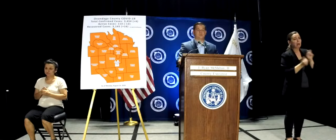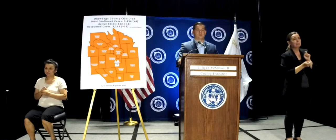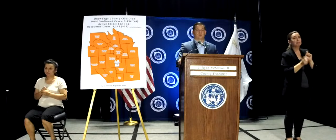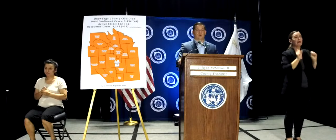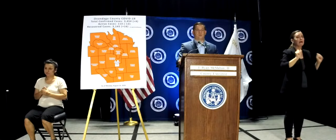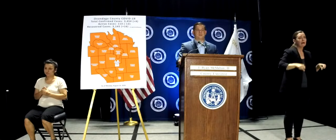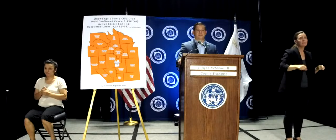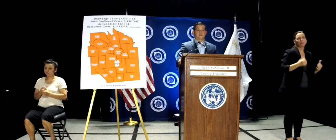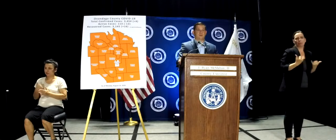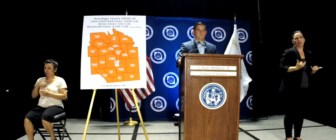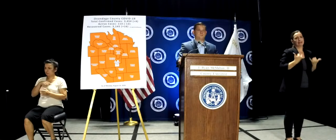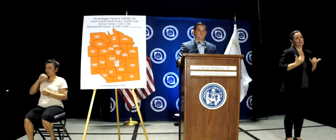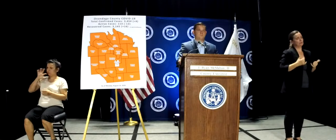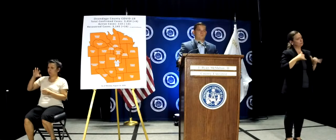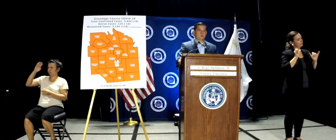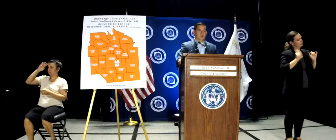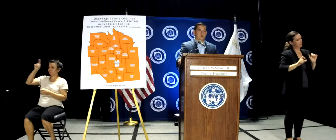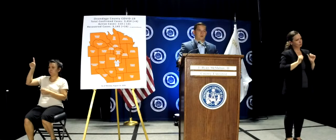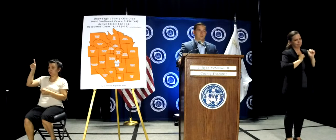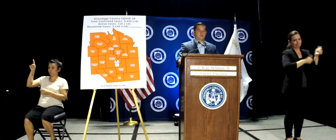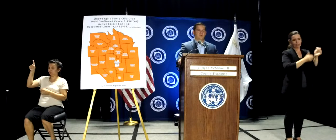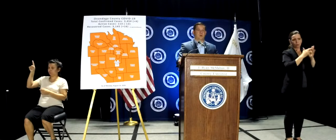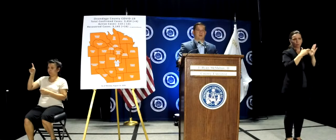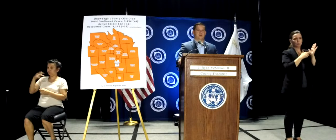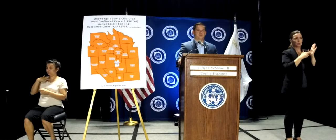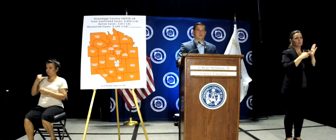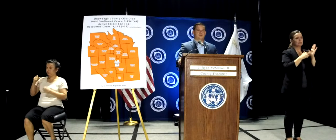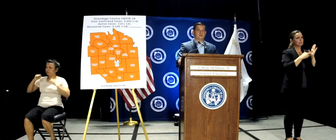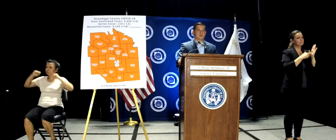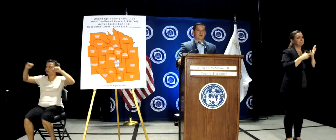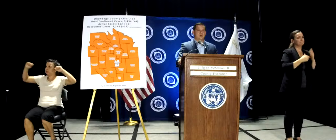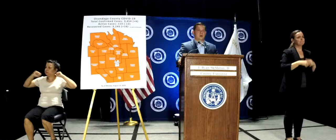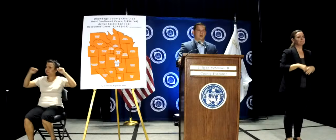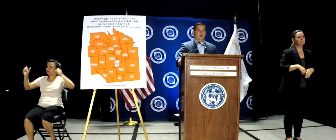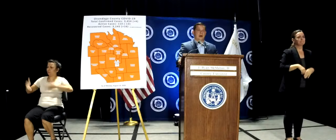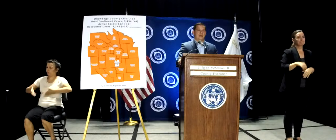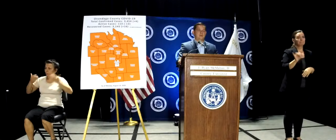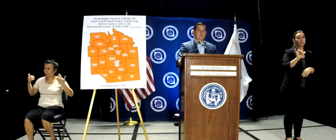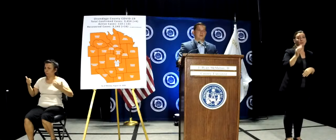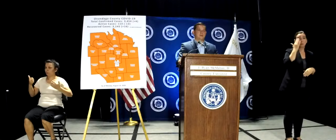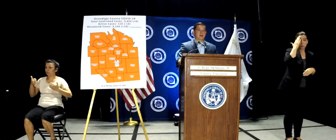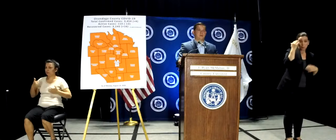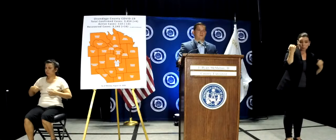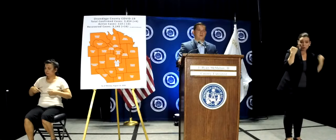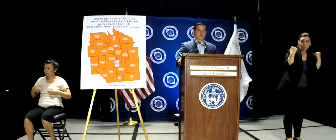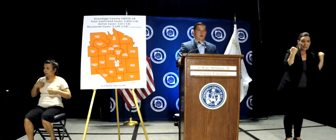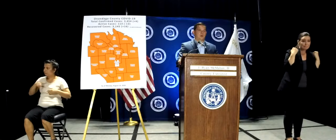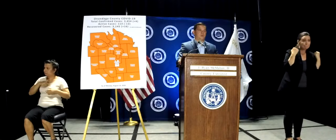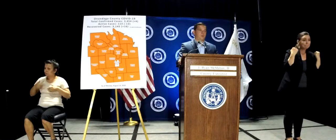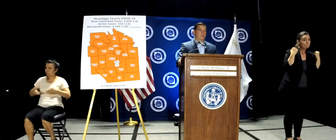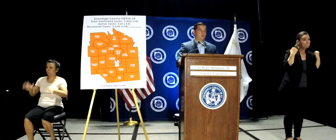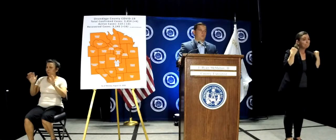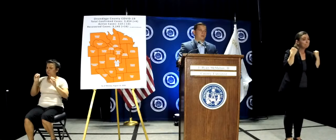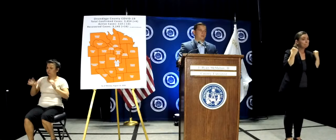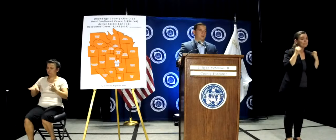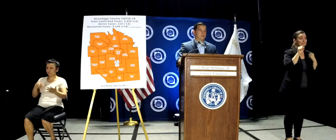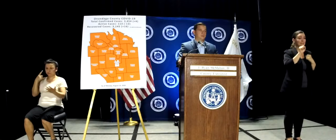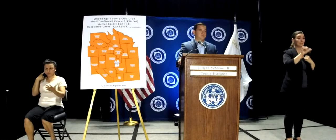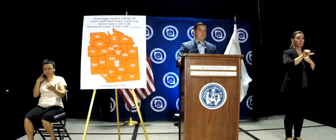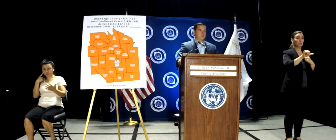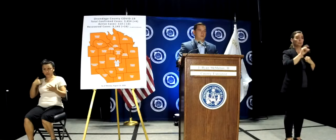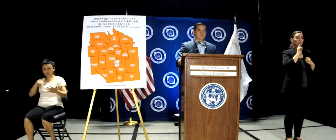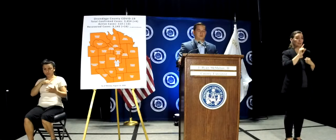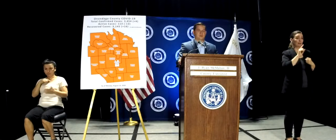for gyms to reopen safely. Let's put regulations on. Let's have our health department